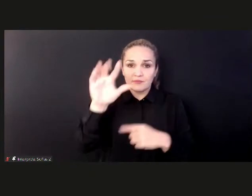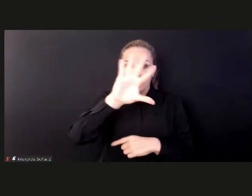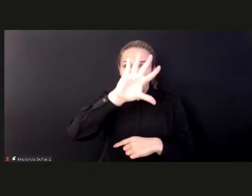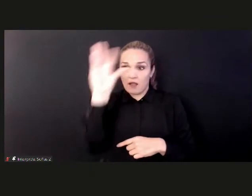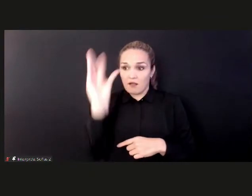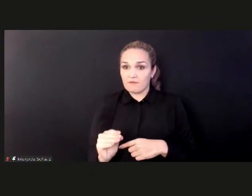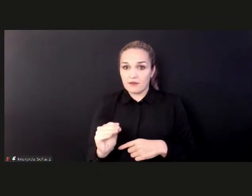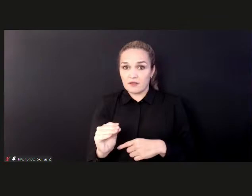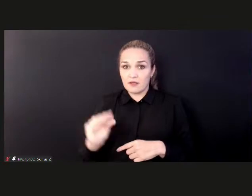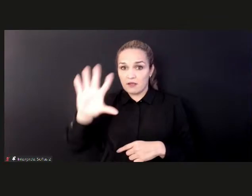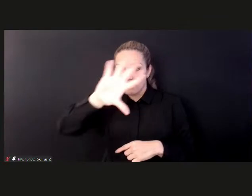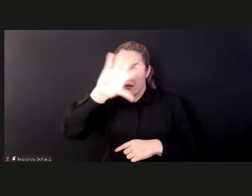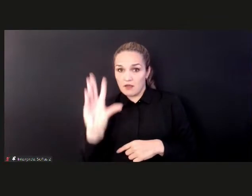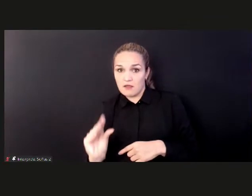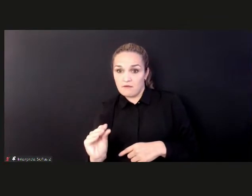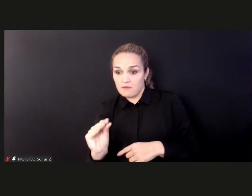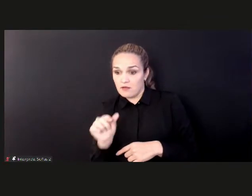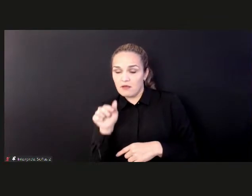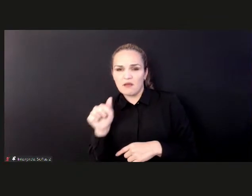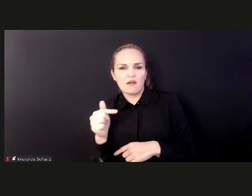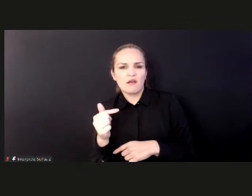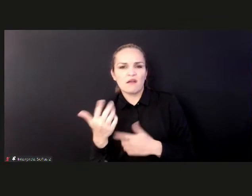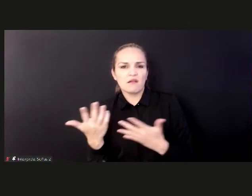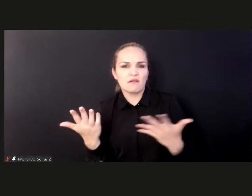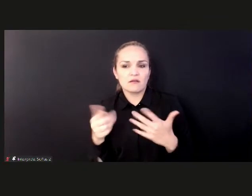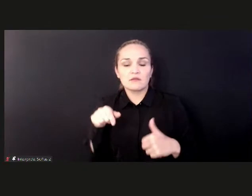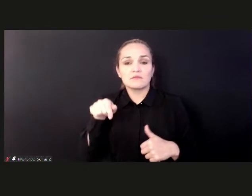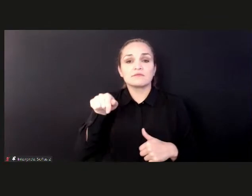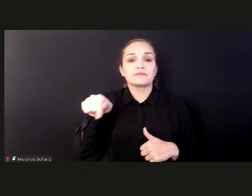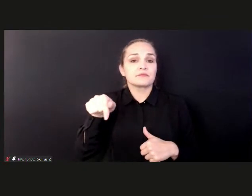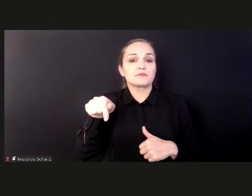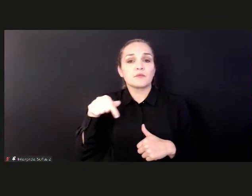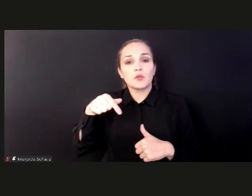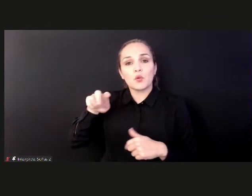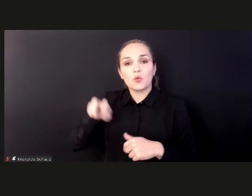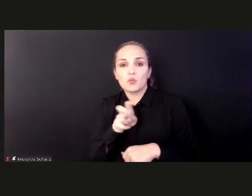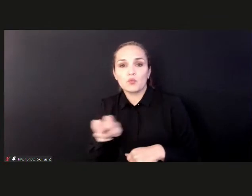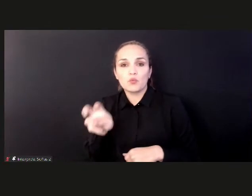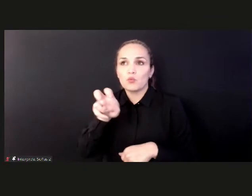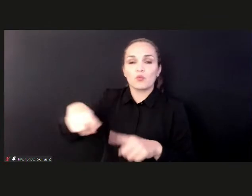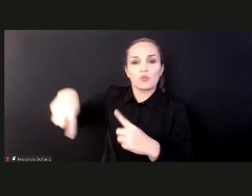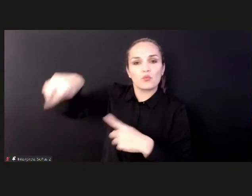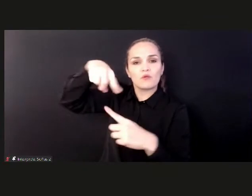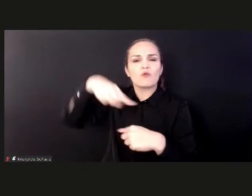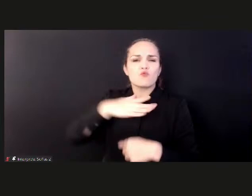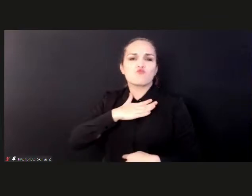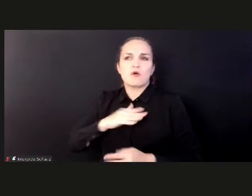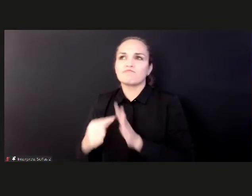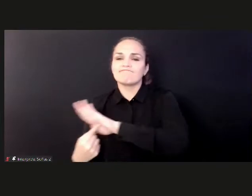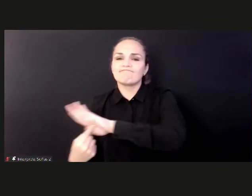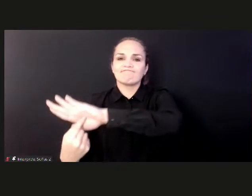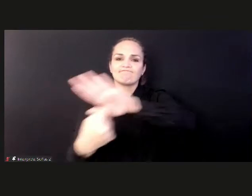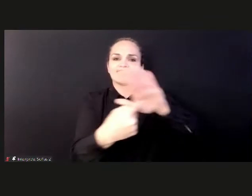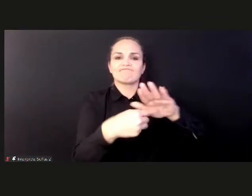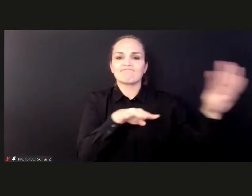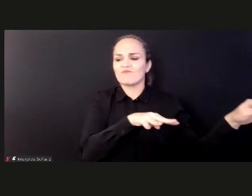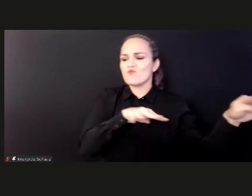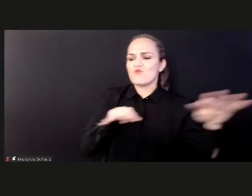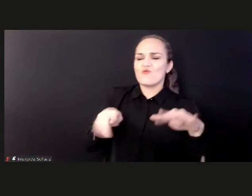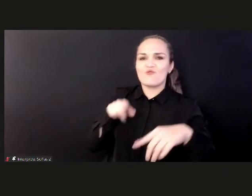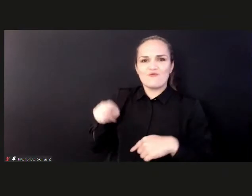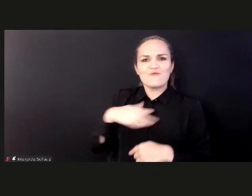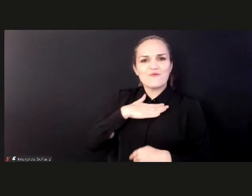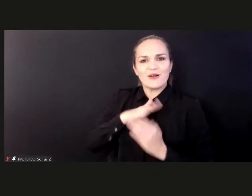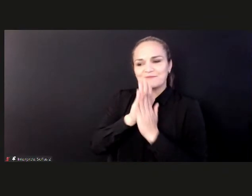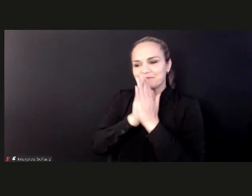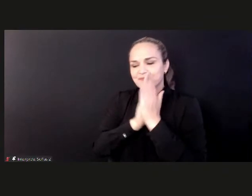key services sectors under the CFTA, the continental free trade area. And we've actually done a study that has shown that promoting tourism